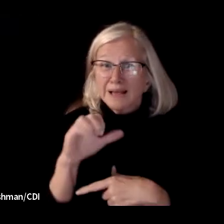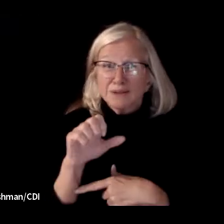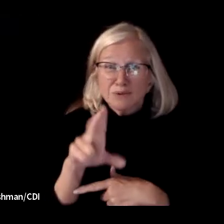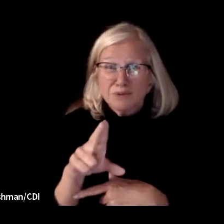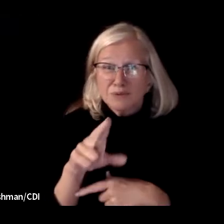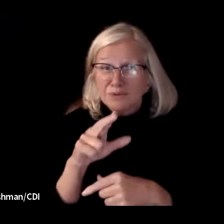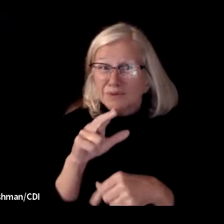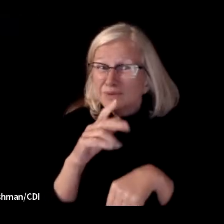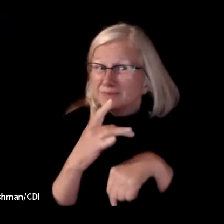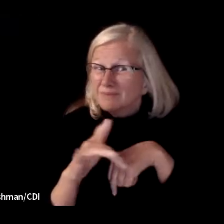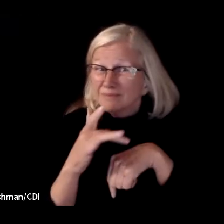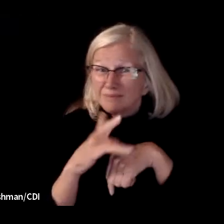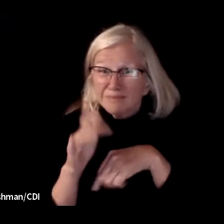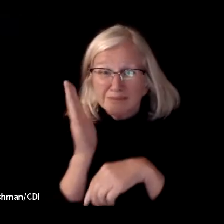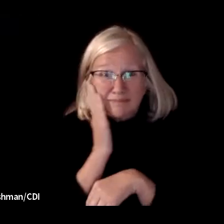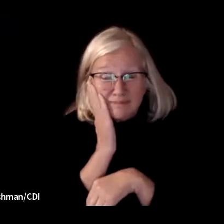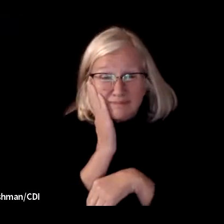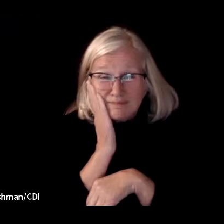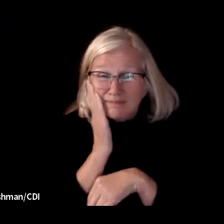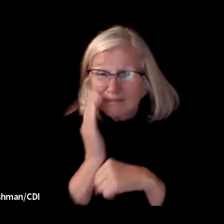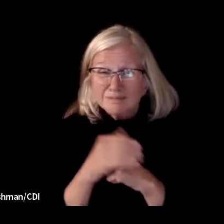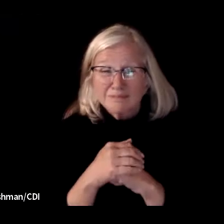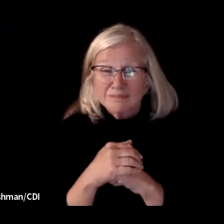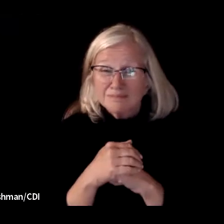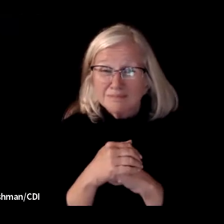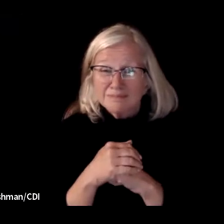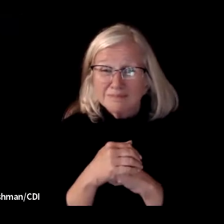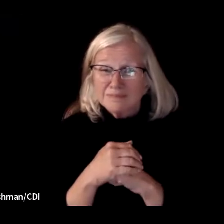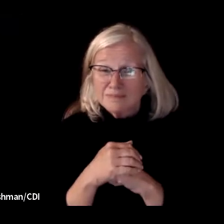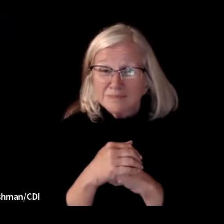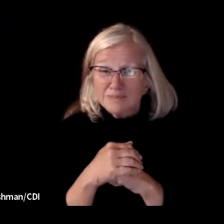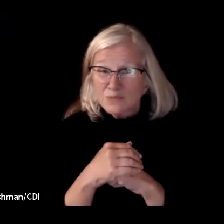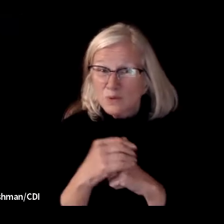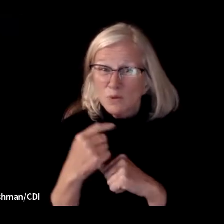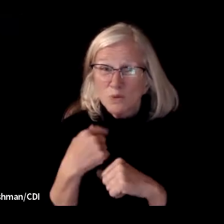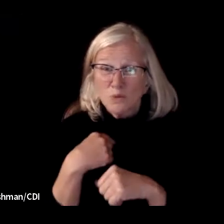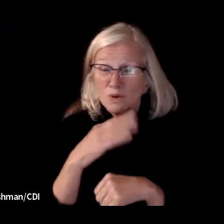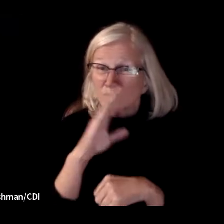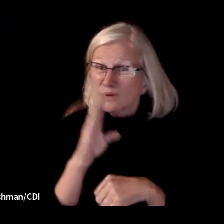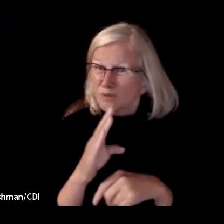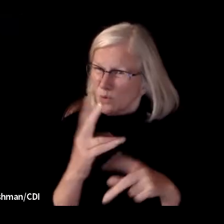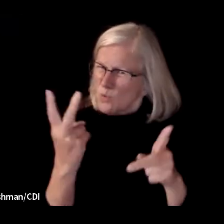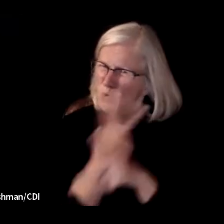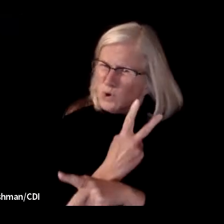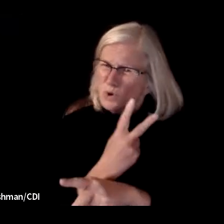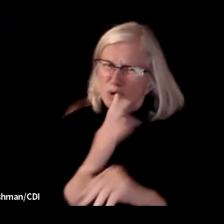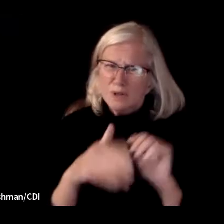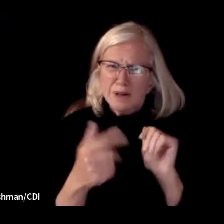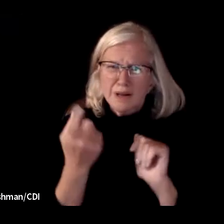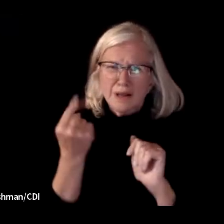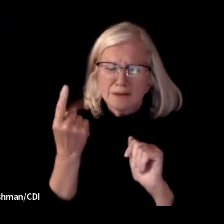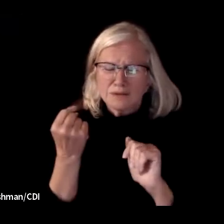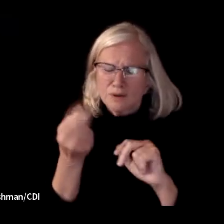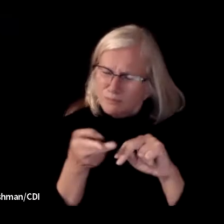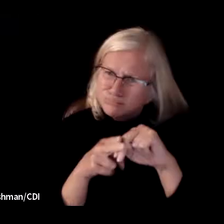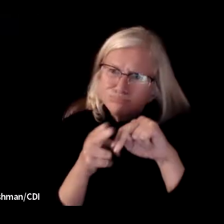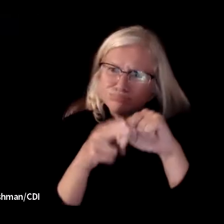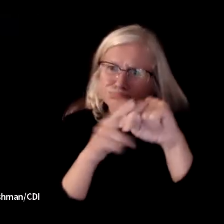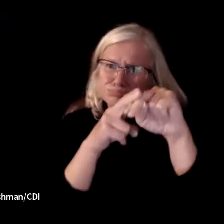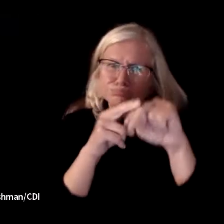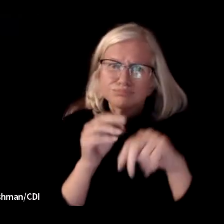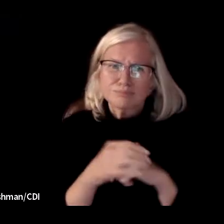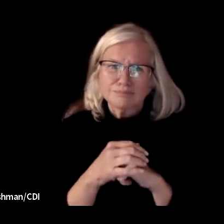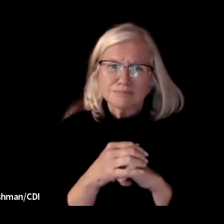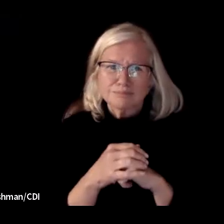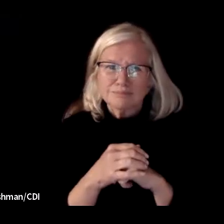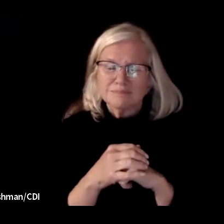these are numbers we didn't see even in the worst of last year's fall surge. Capacity is tight everywhere, including